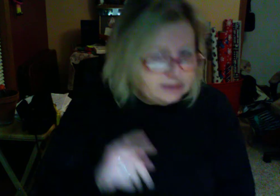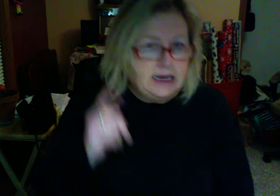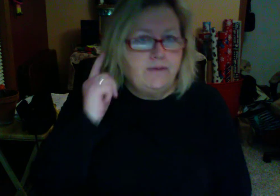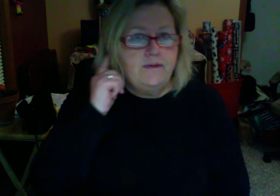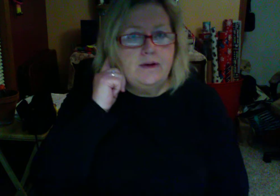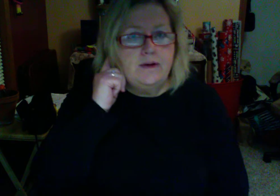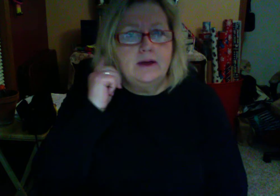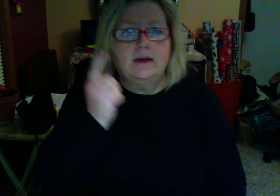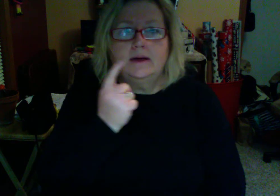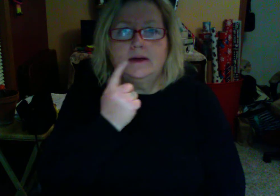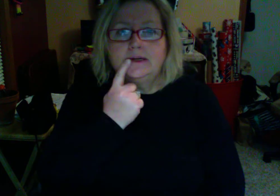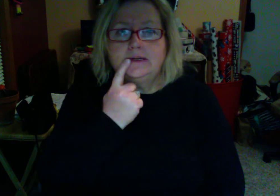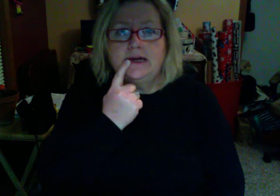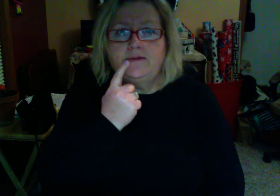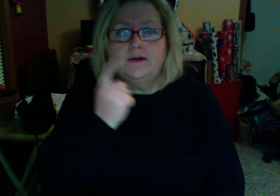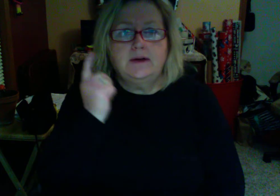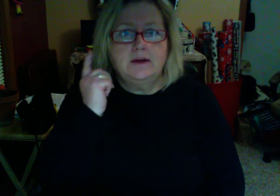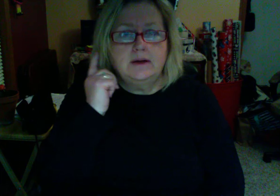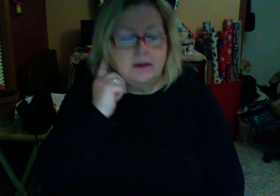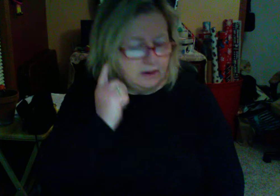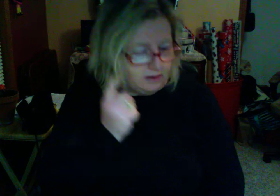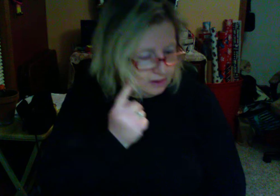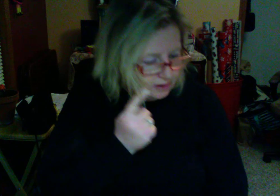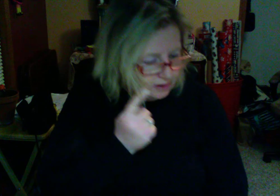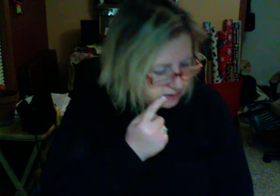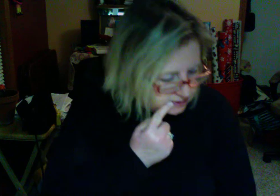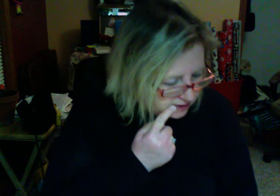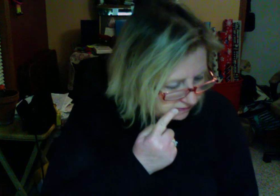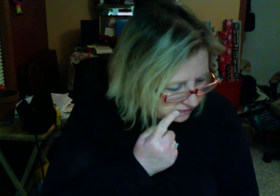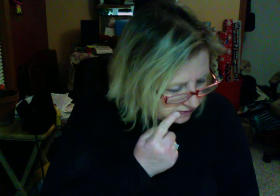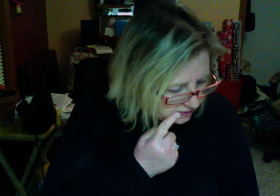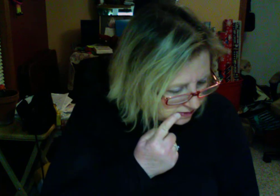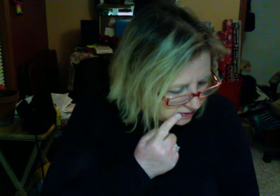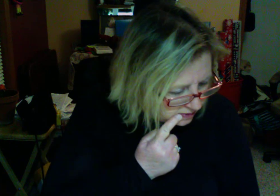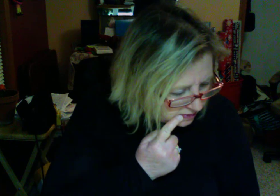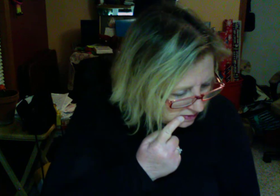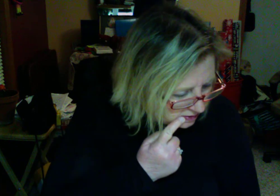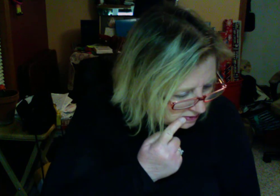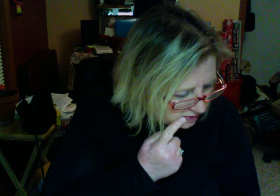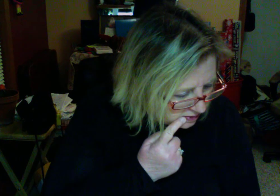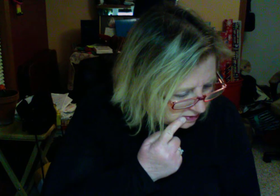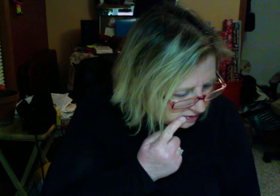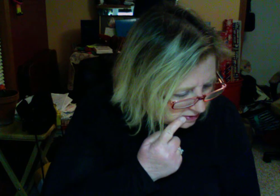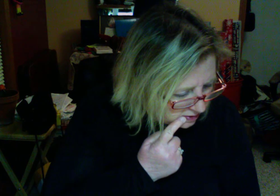Deaf, deaf, deaf.